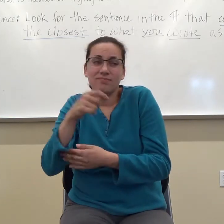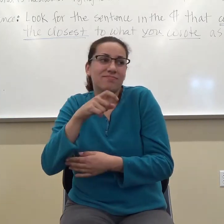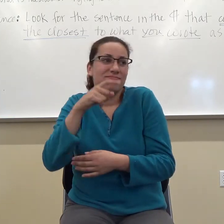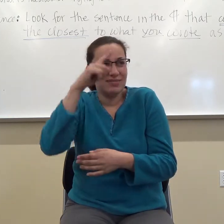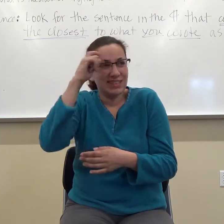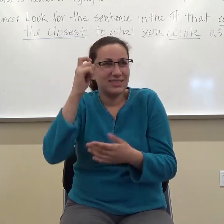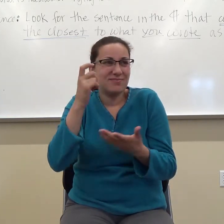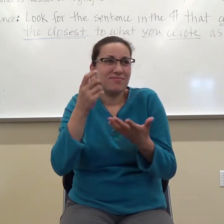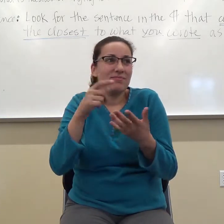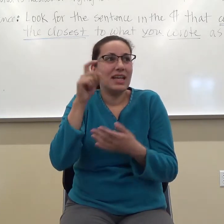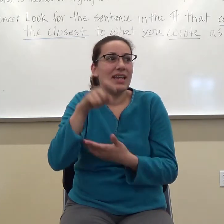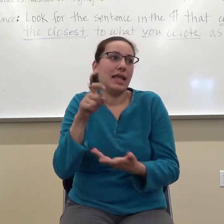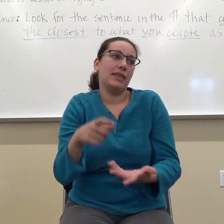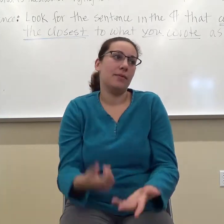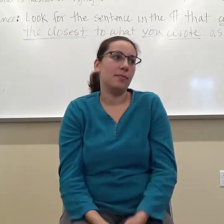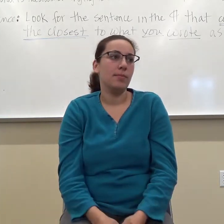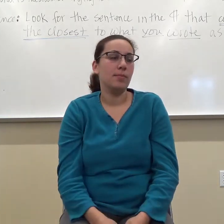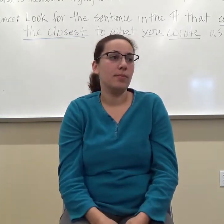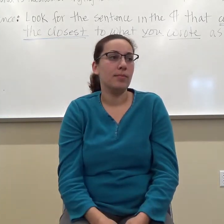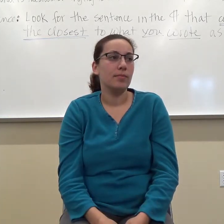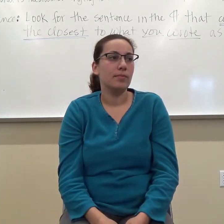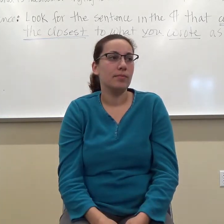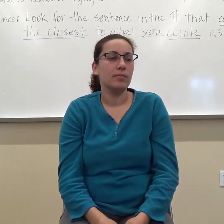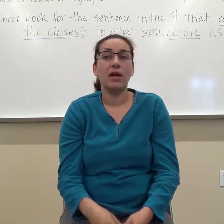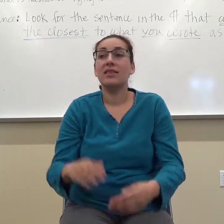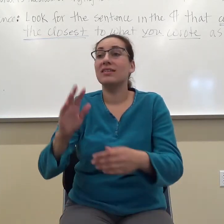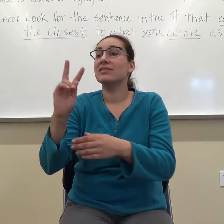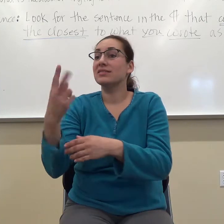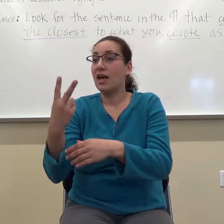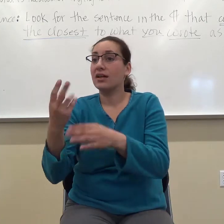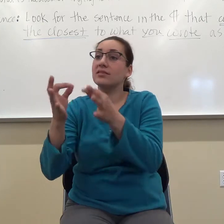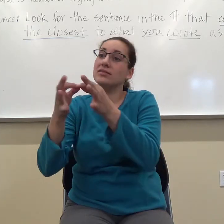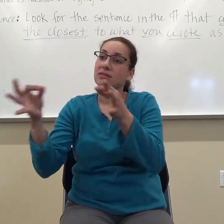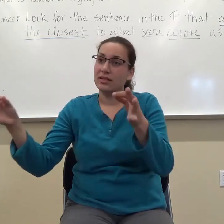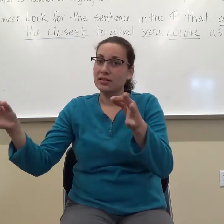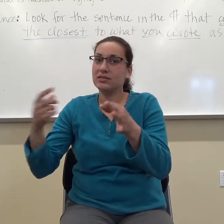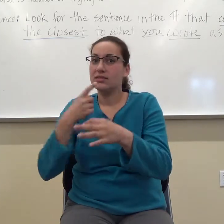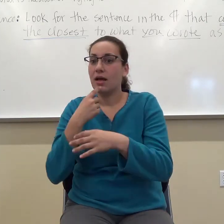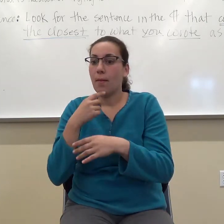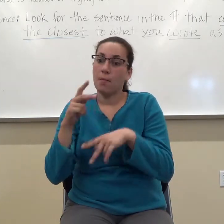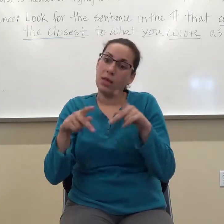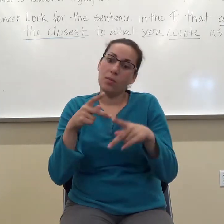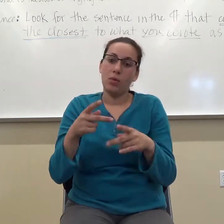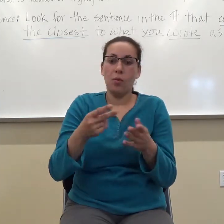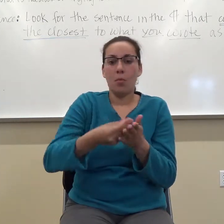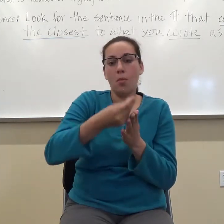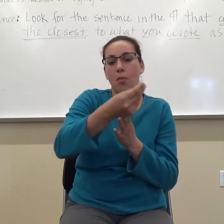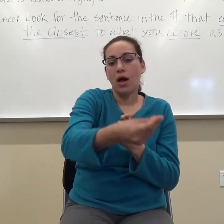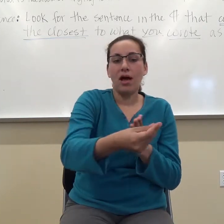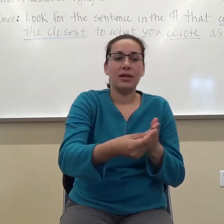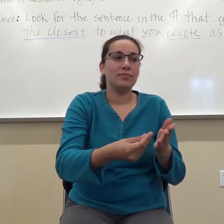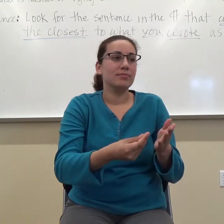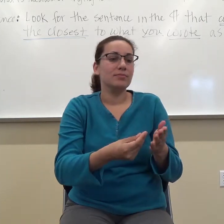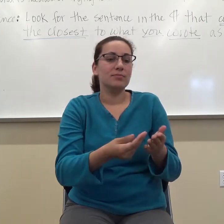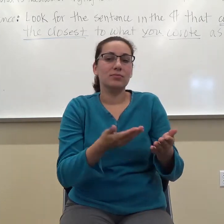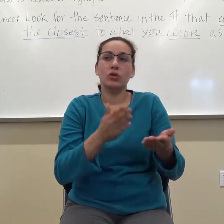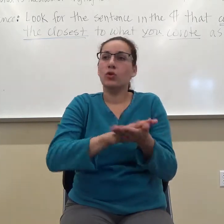then the next sentence said, people buy pots and pans and students buy books. Remember that? Mm-hmm. So the